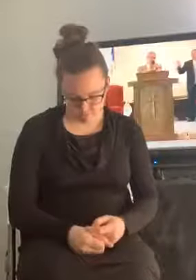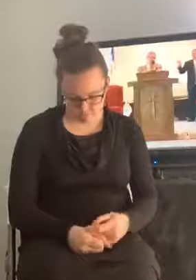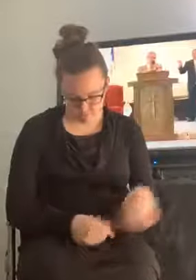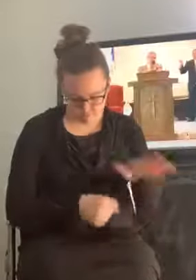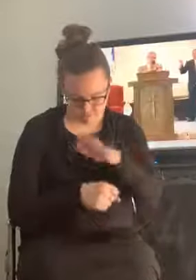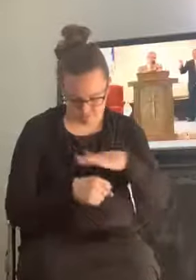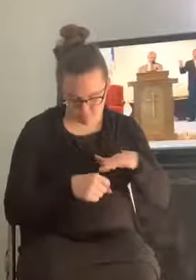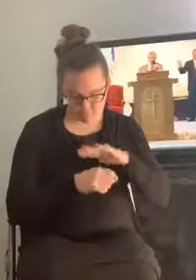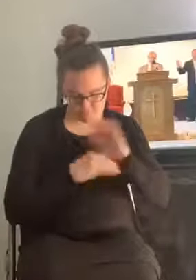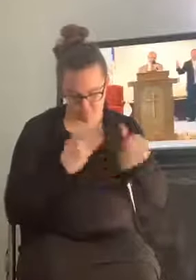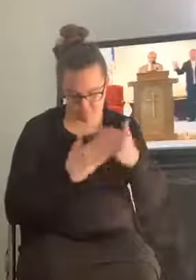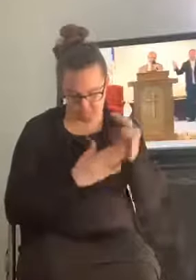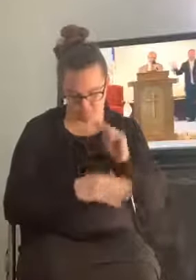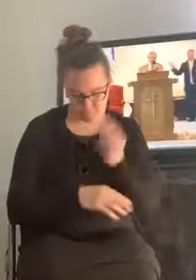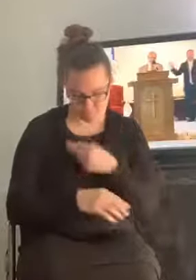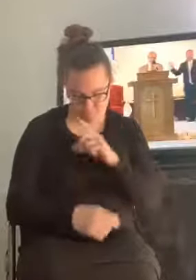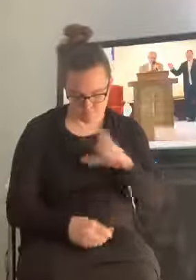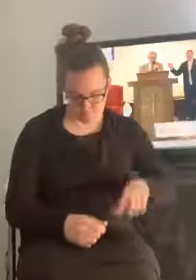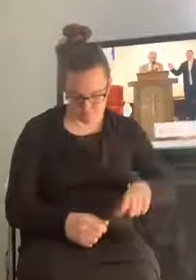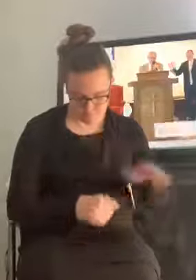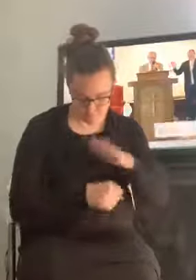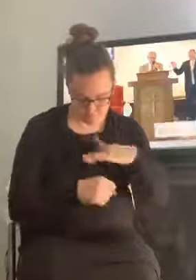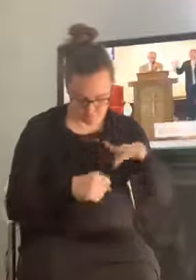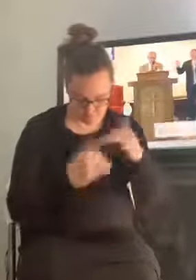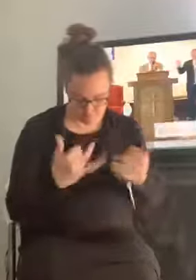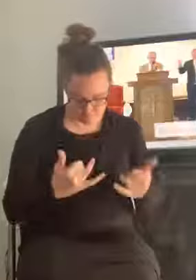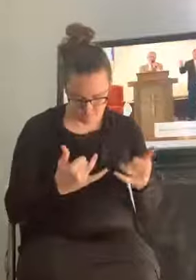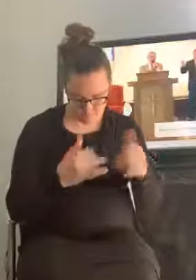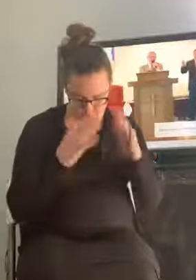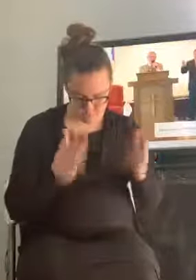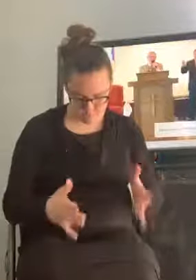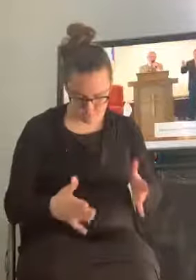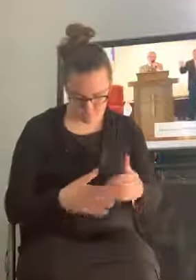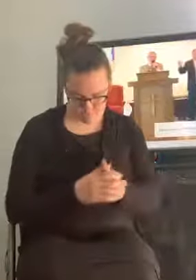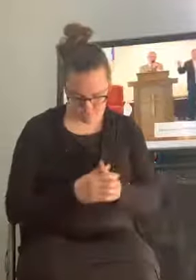your people, Lord, with your divine protection. Lord, we ask it